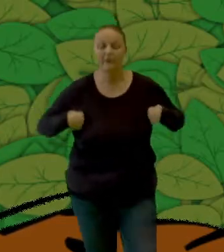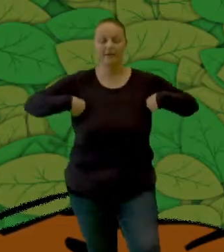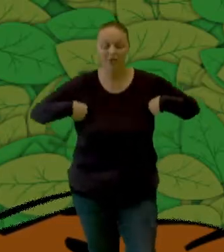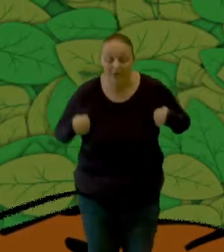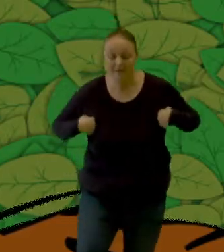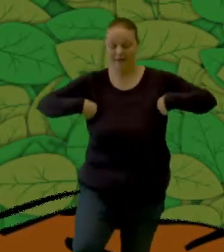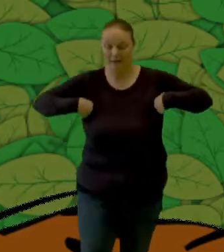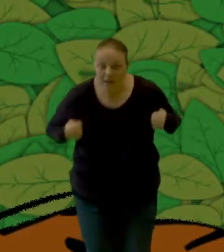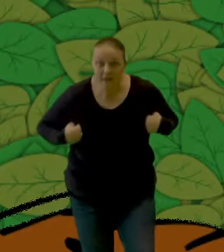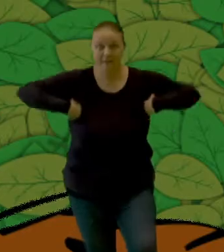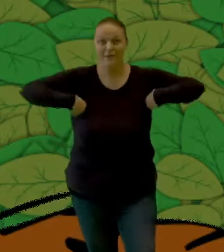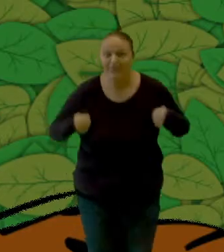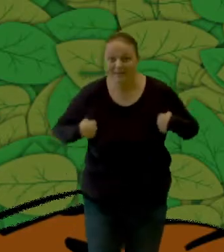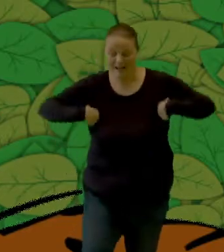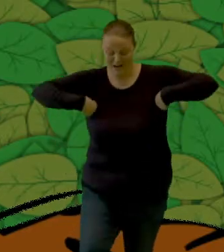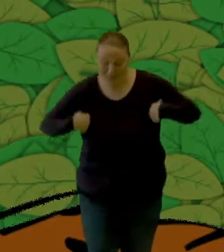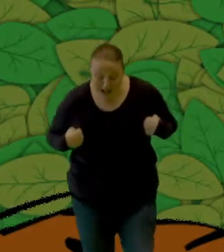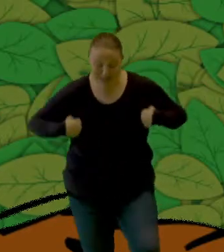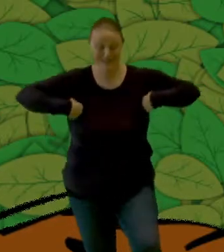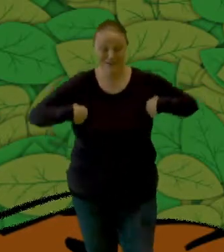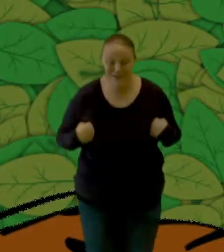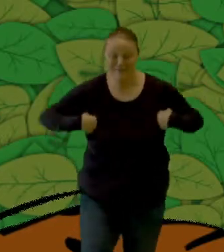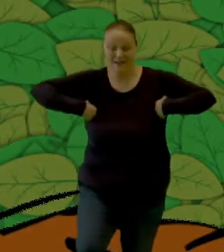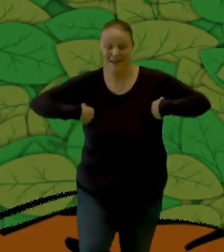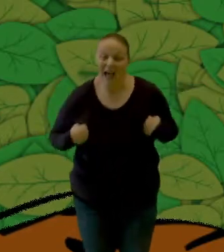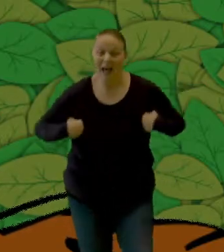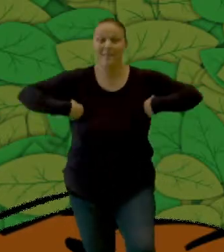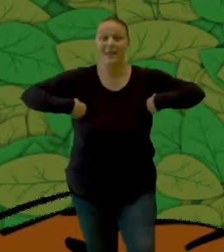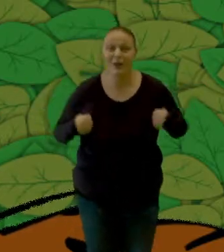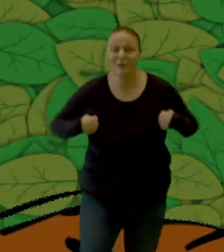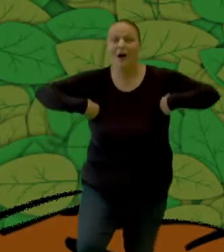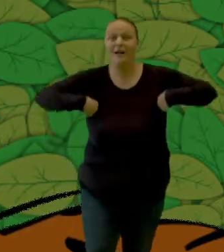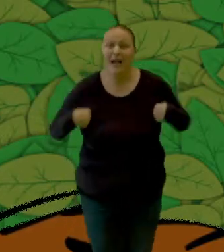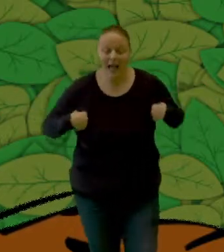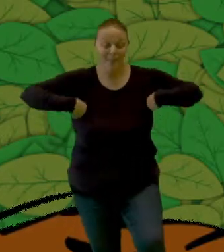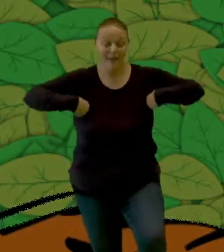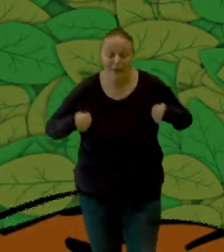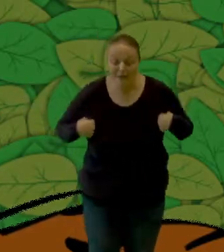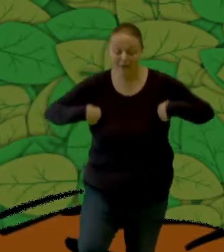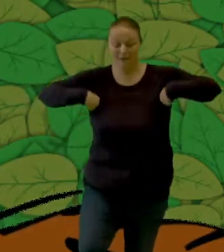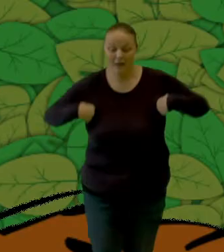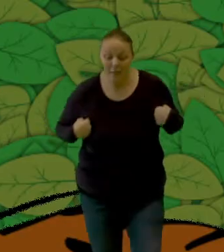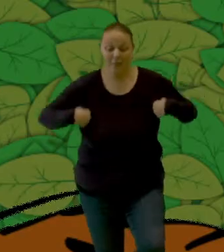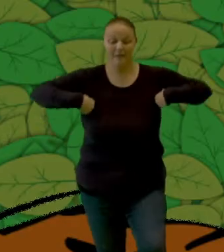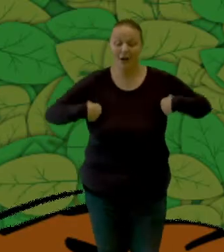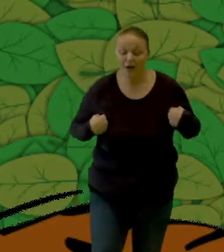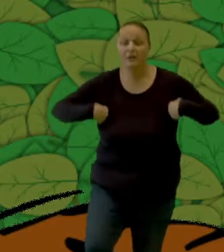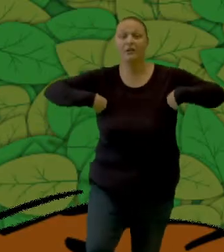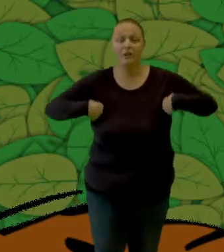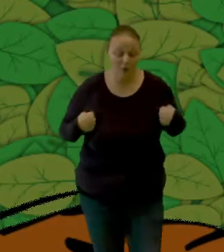7 chicks. 7 chicks had Mother Goonie Bird, and they couldn't walk and they couldn't talk, but they all could go